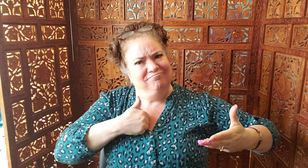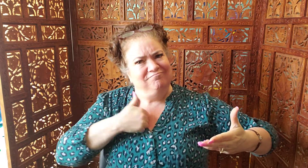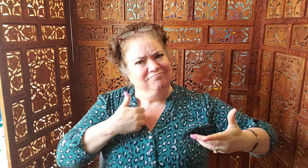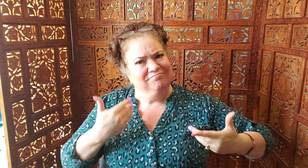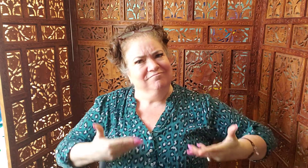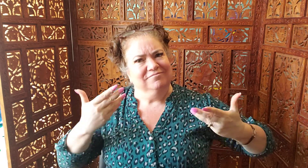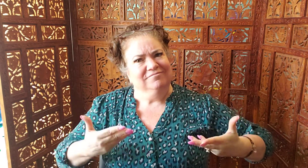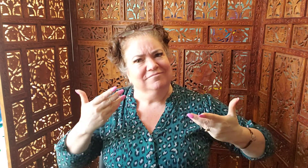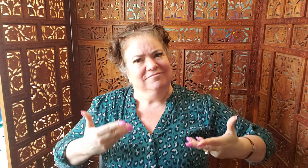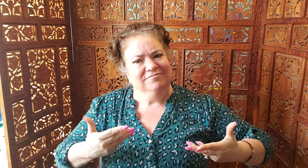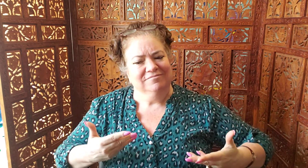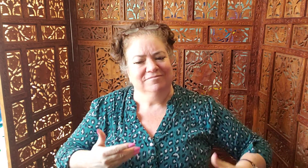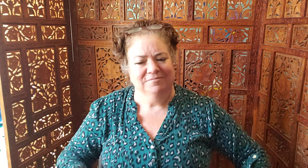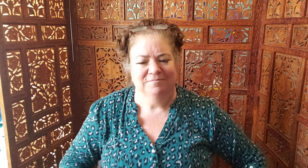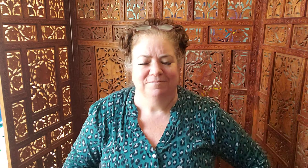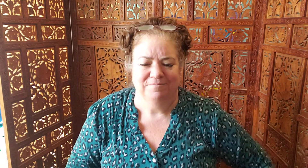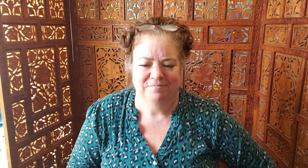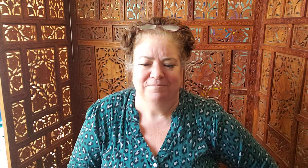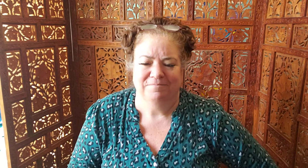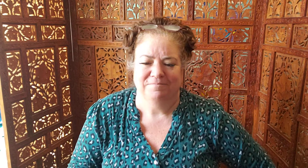am. I am what I am.